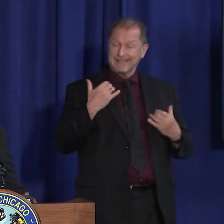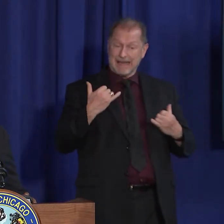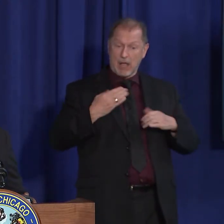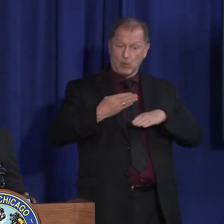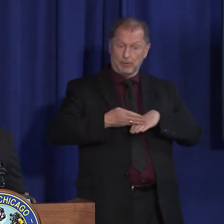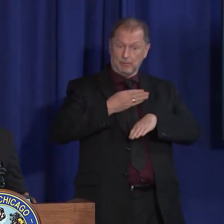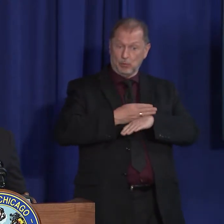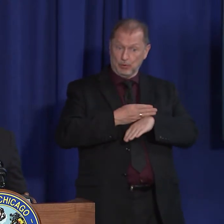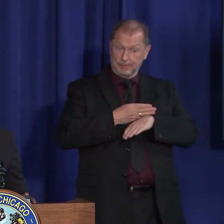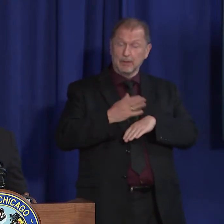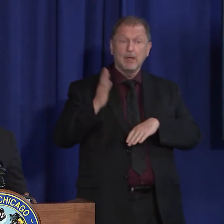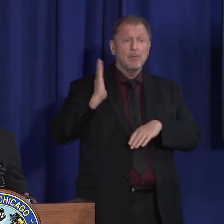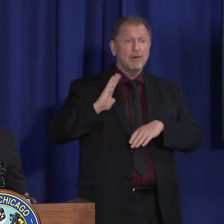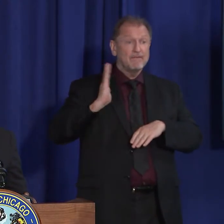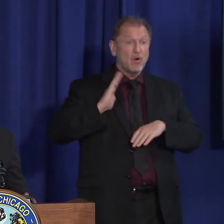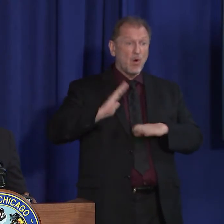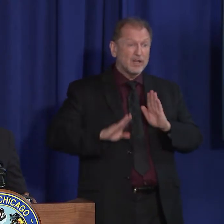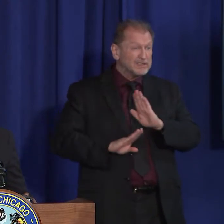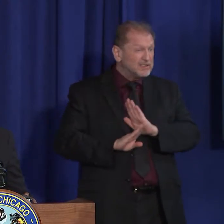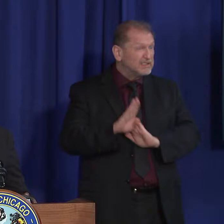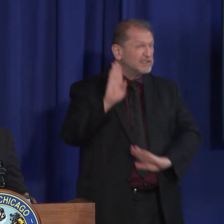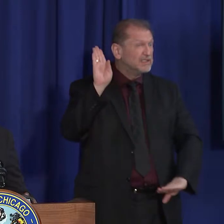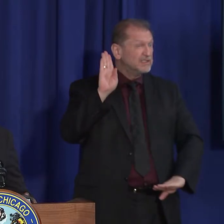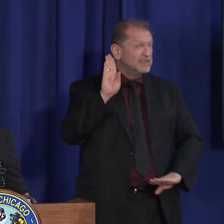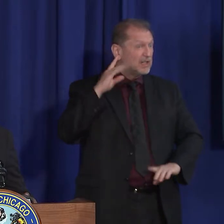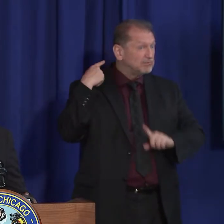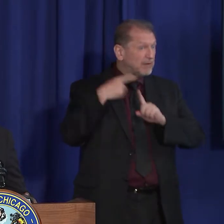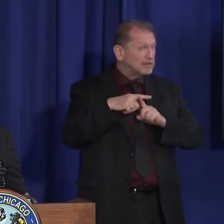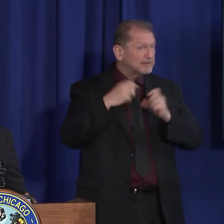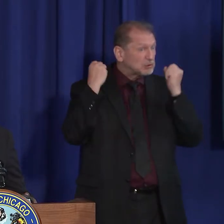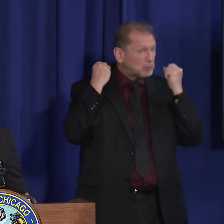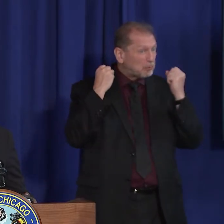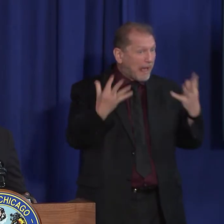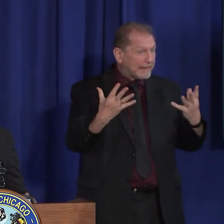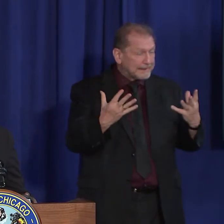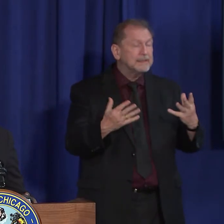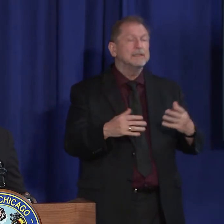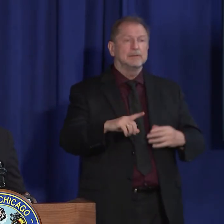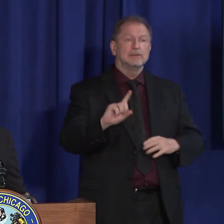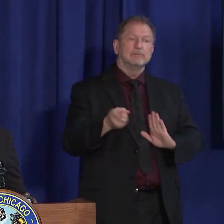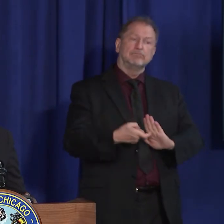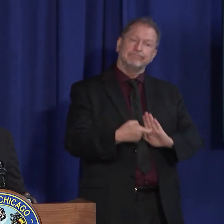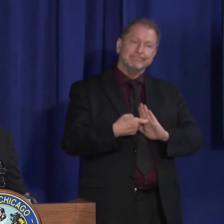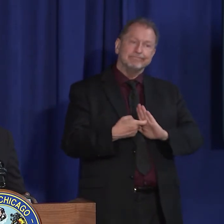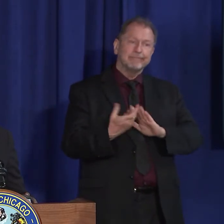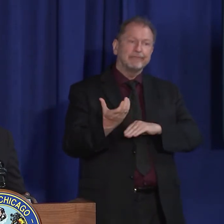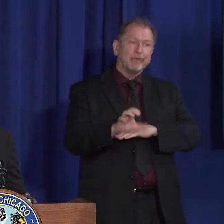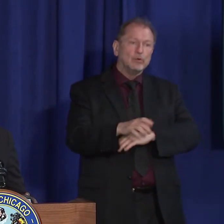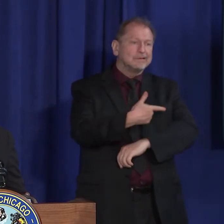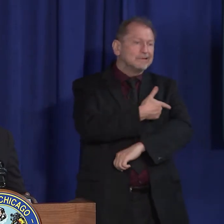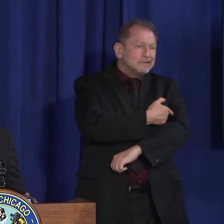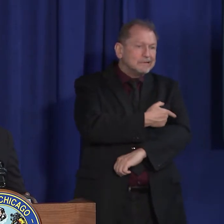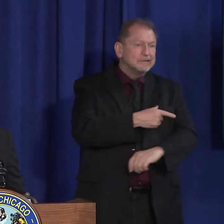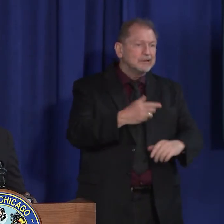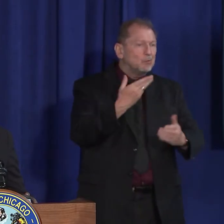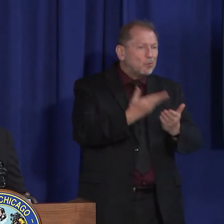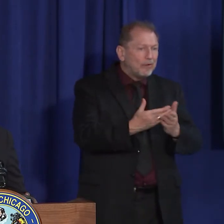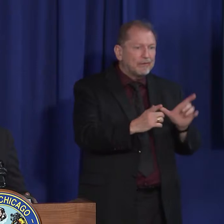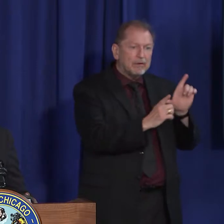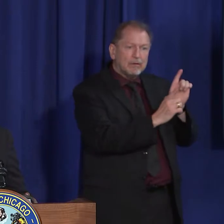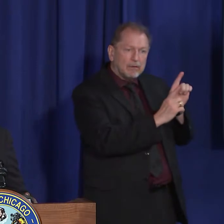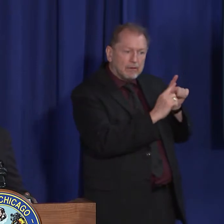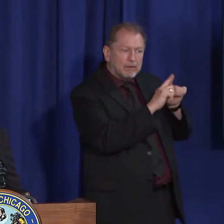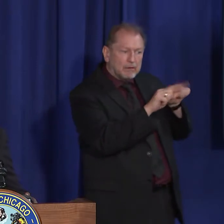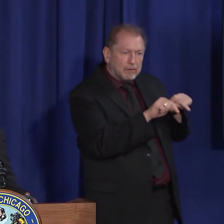slope of that surge, we don't believe that there's any further need for these mandates, but it's up to the